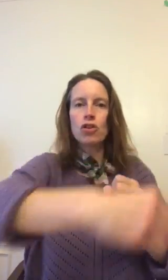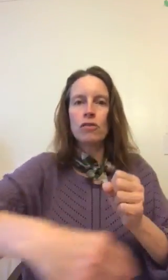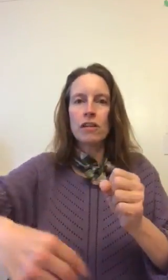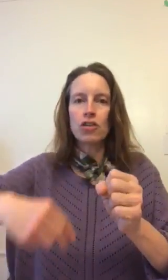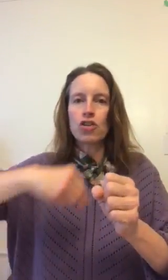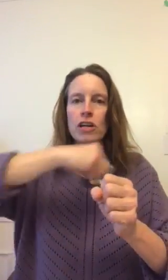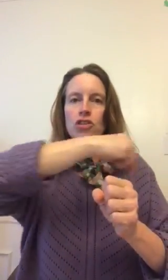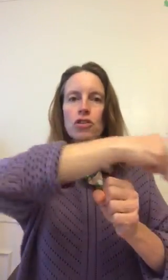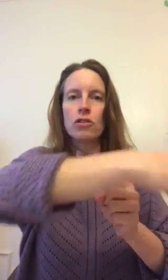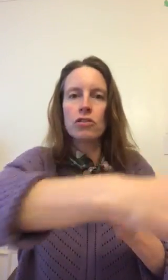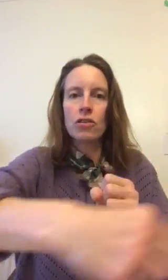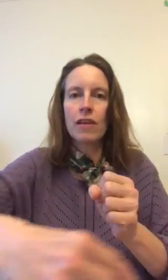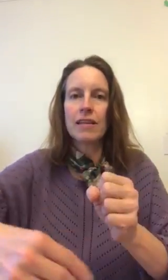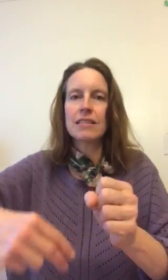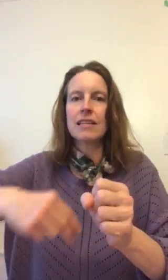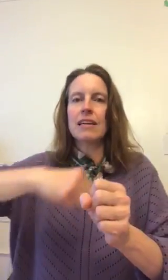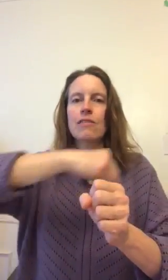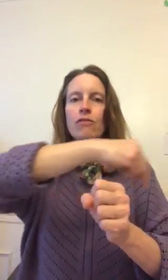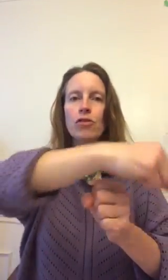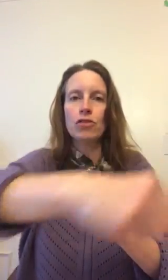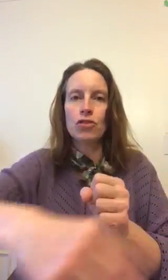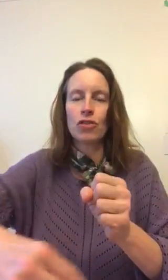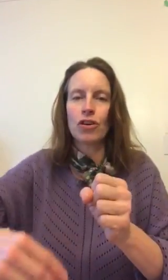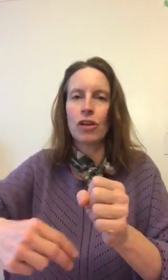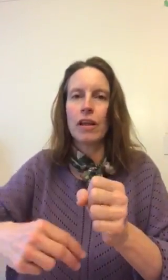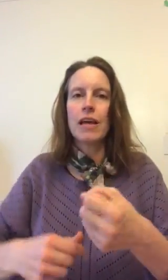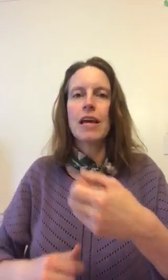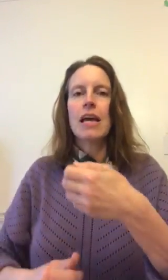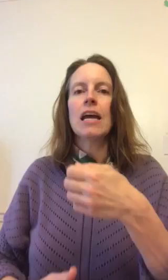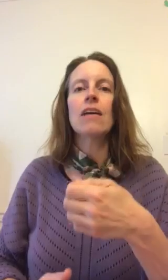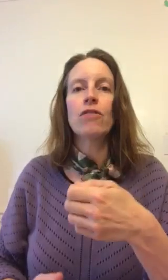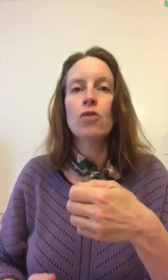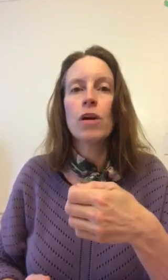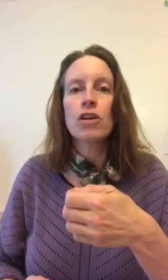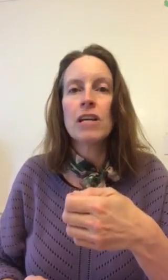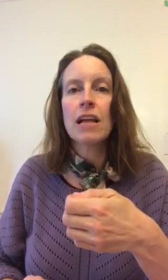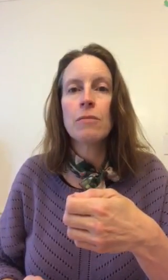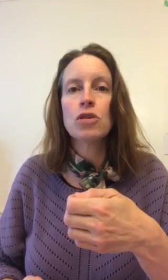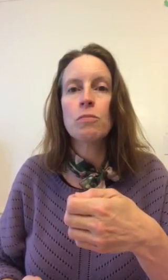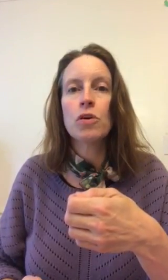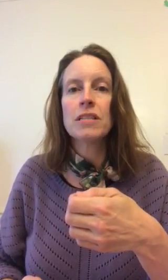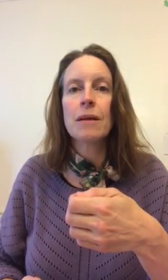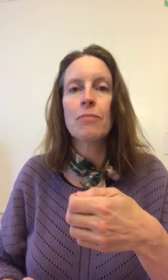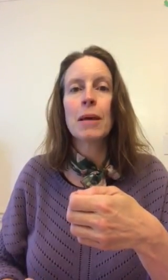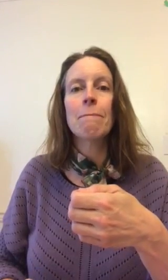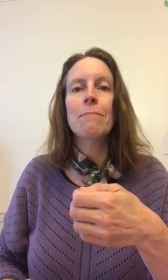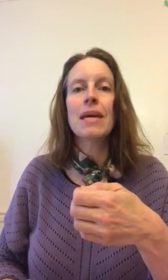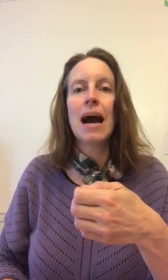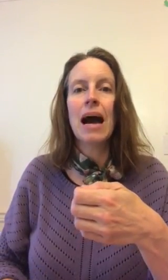show this gesture so they see the full circle. If you want to tell them to put something behind,